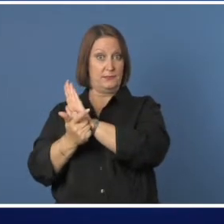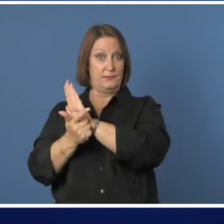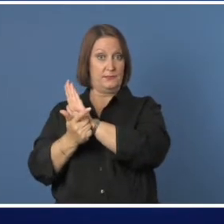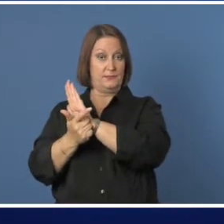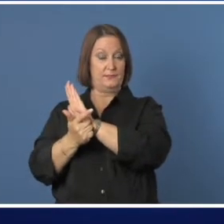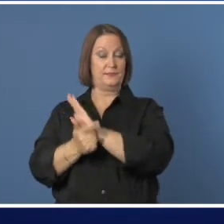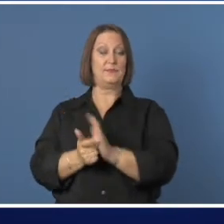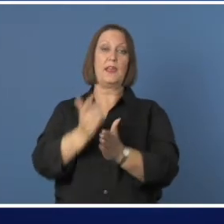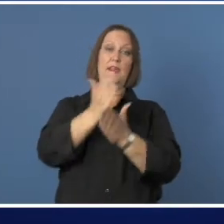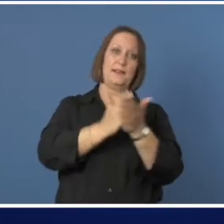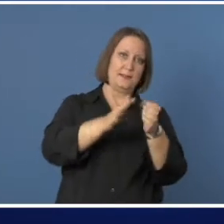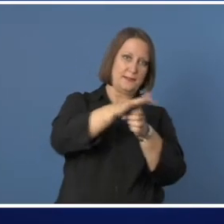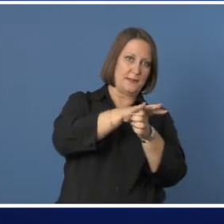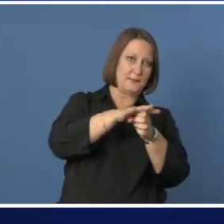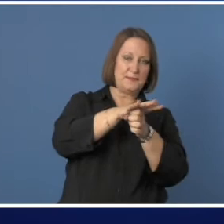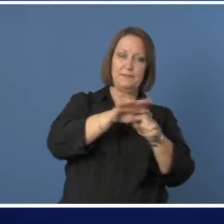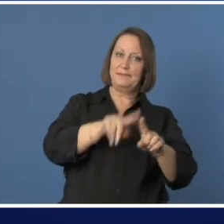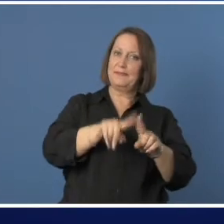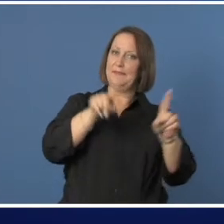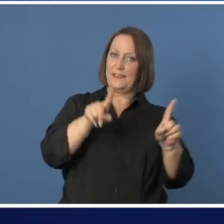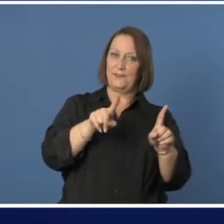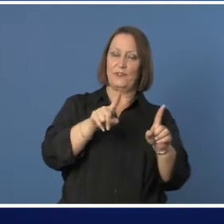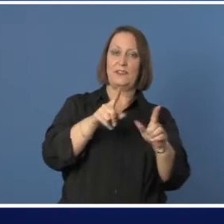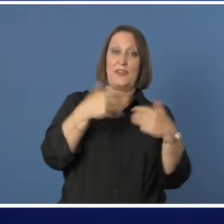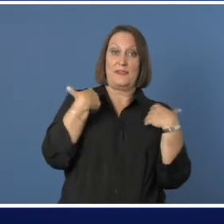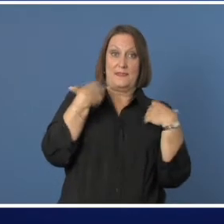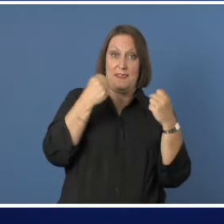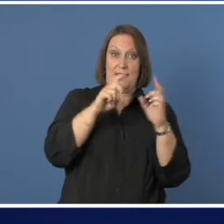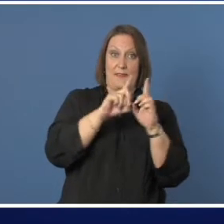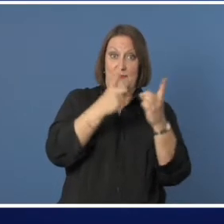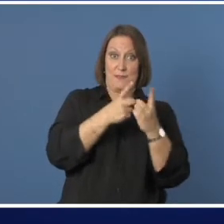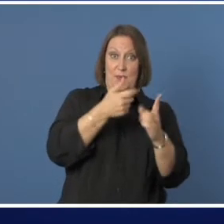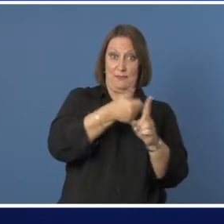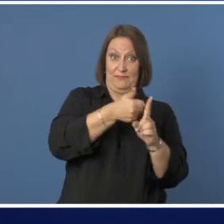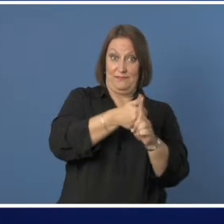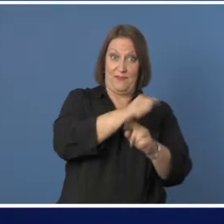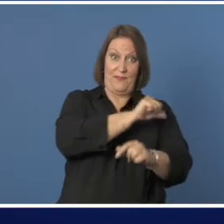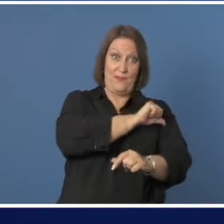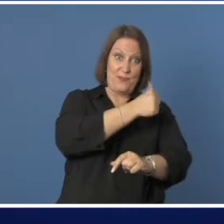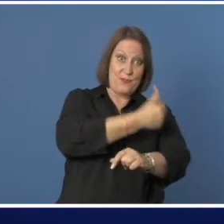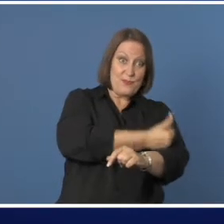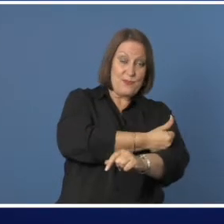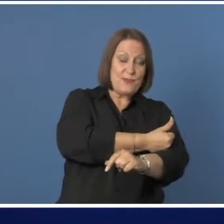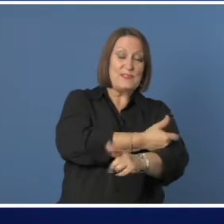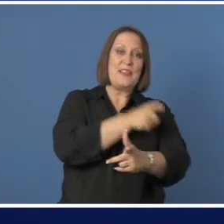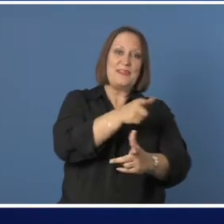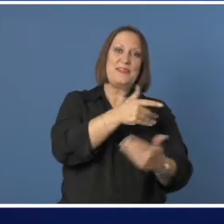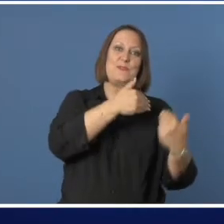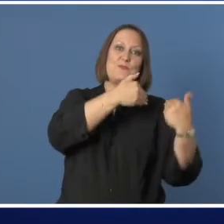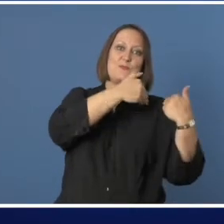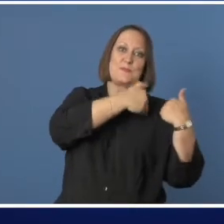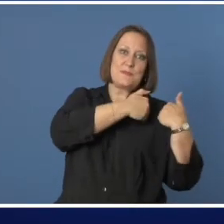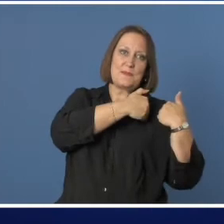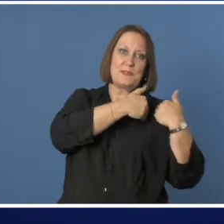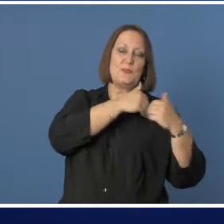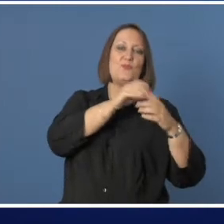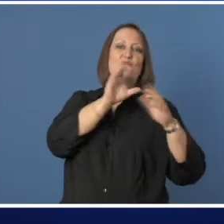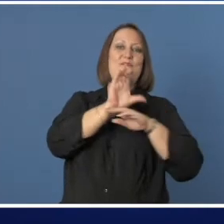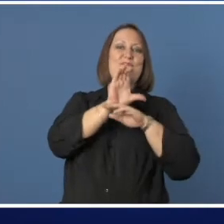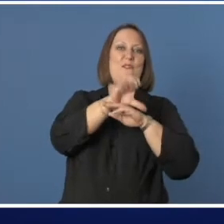In other settings, local health authorities may be responsible for enforcing